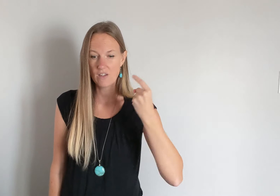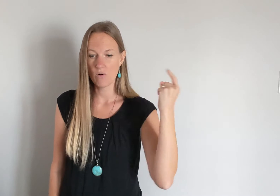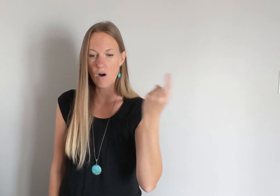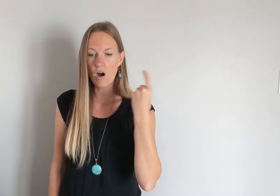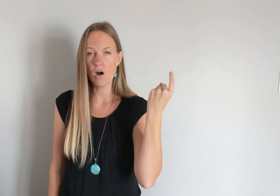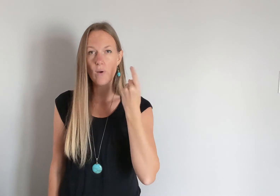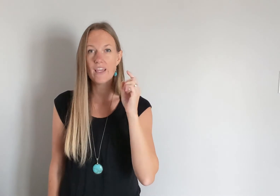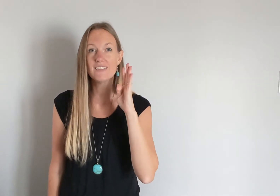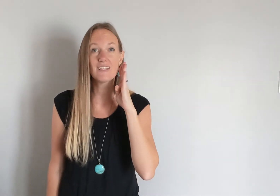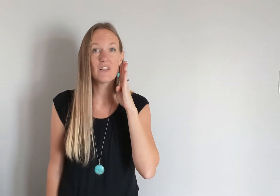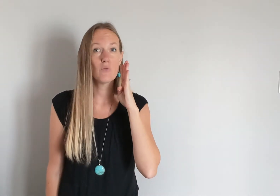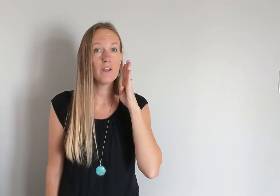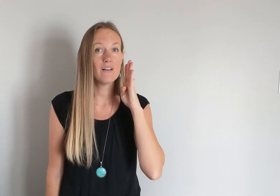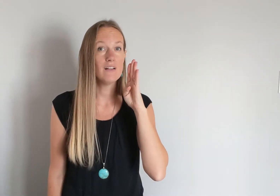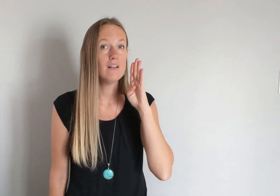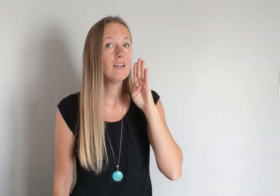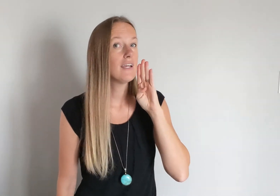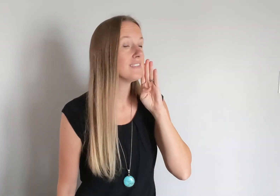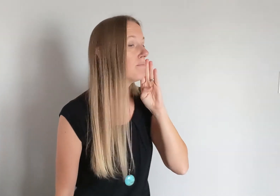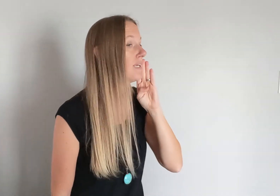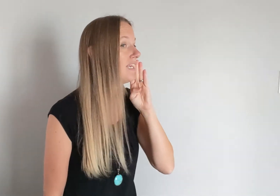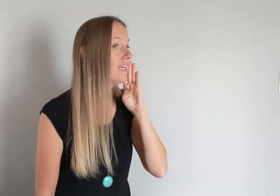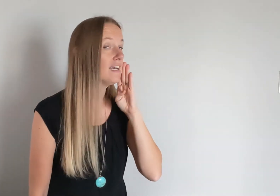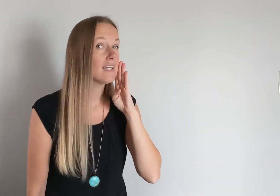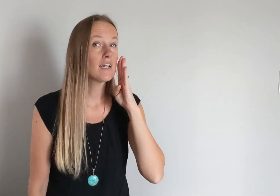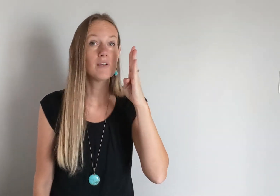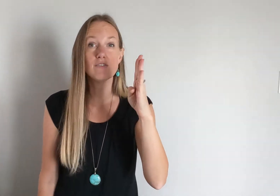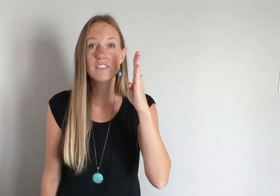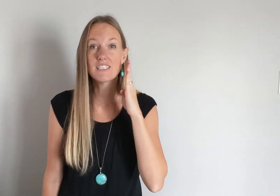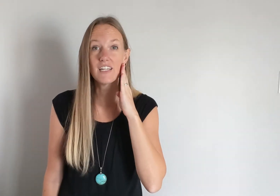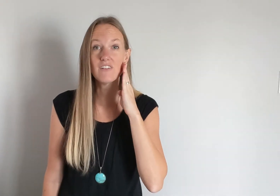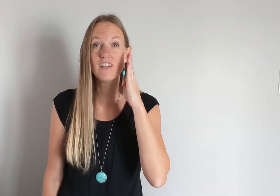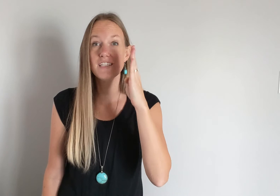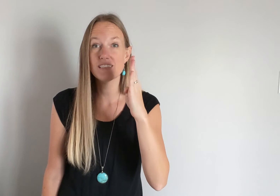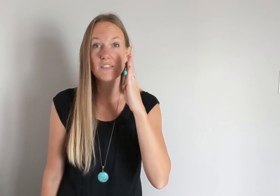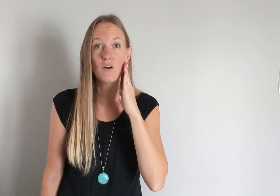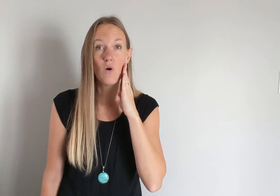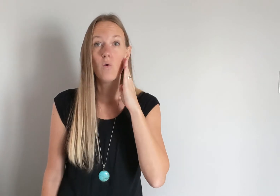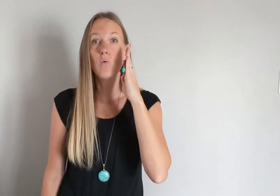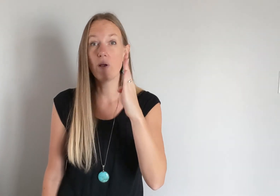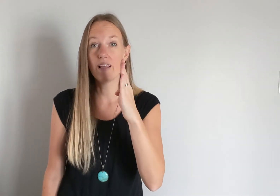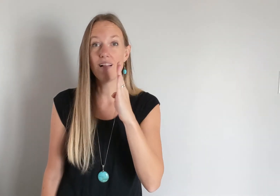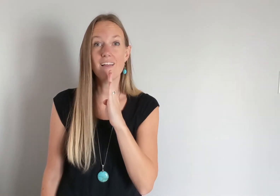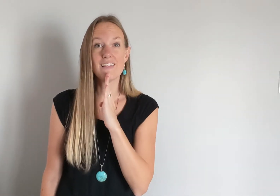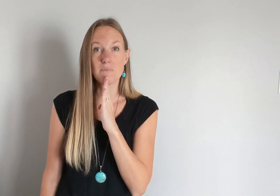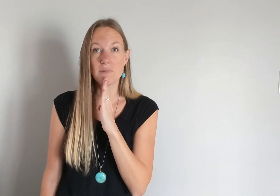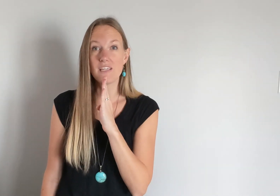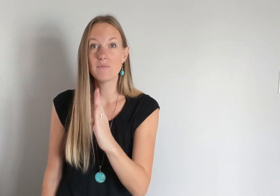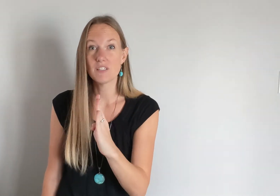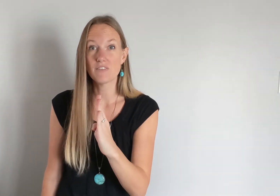You always, and then will, it's a B coming out from the side of your face, will, and then B comes out from